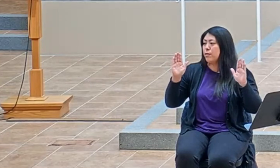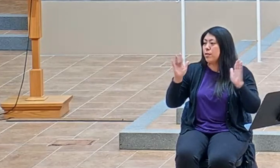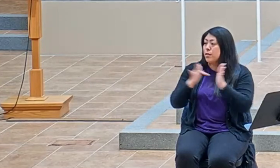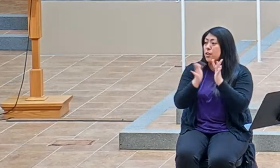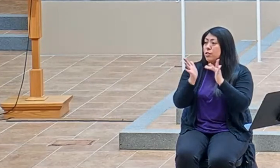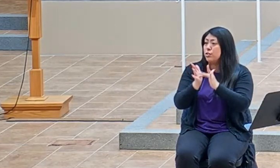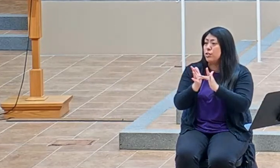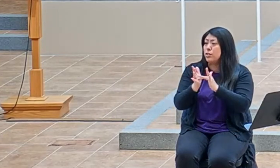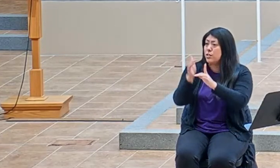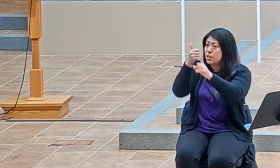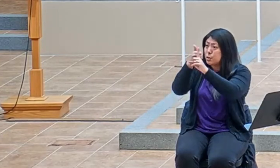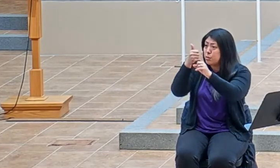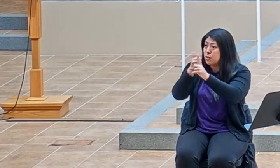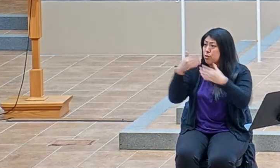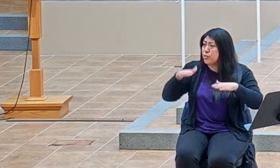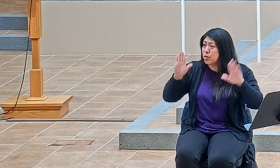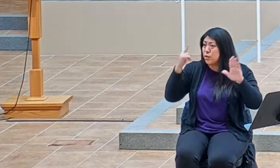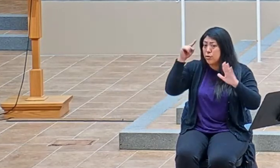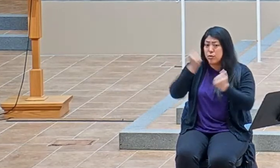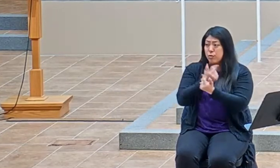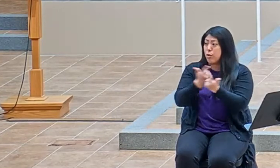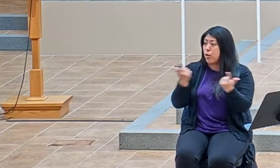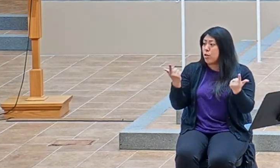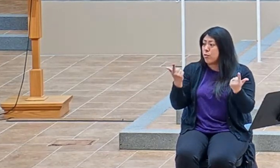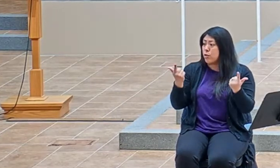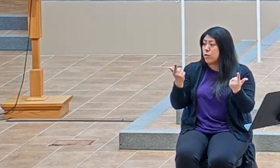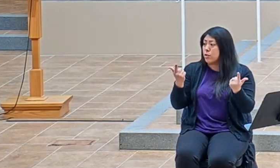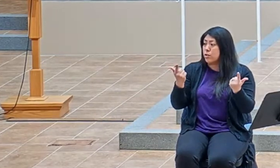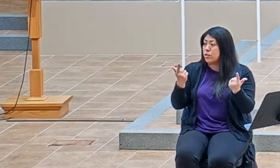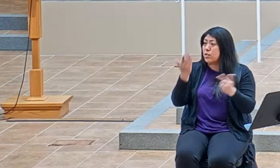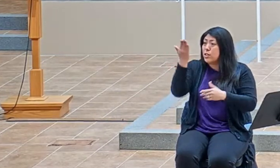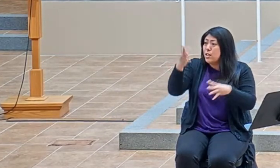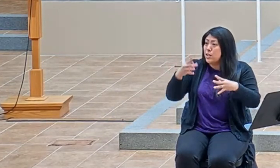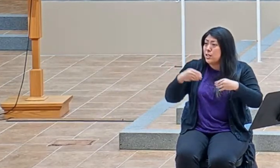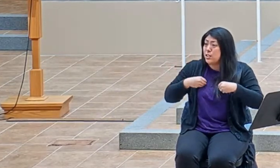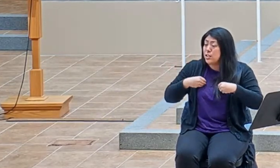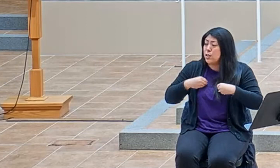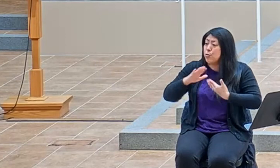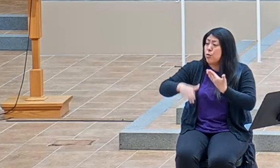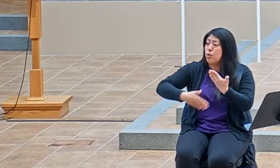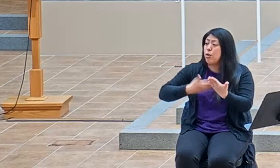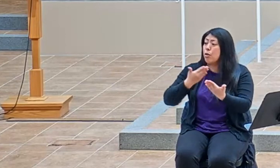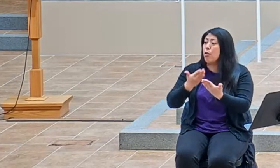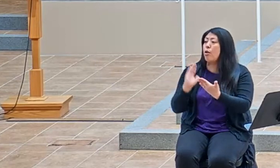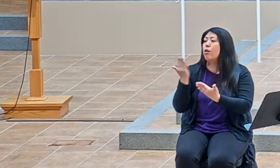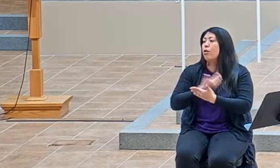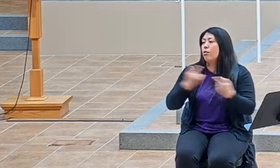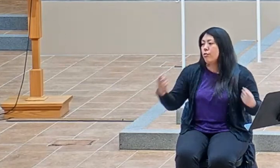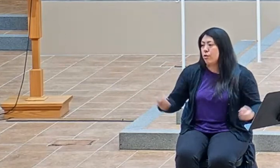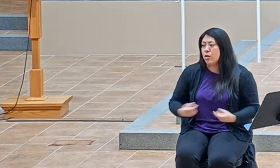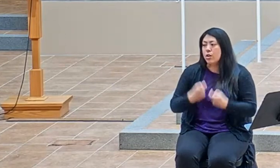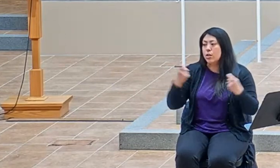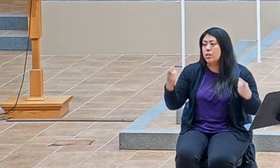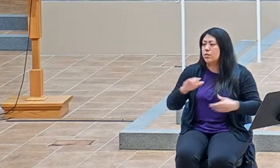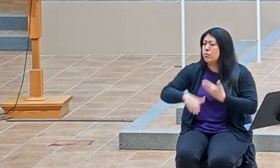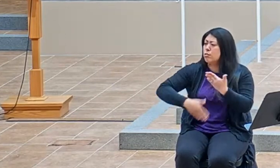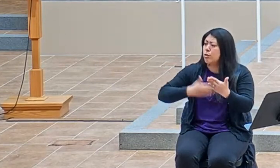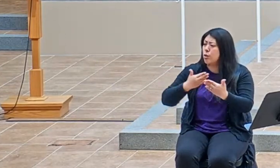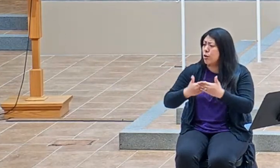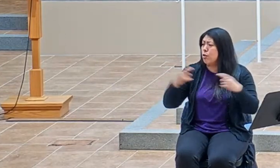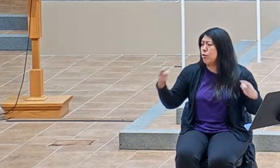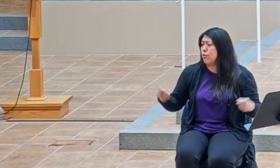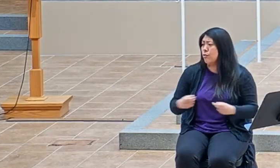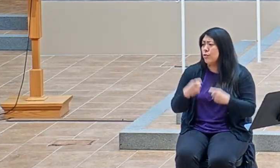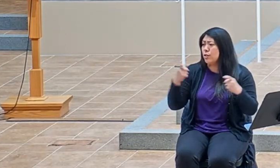him to us, who bore all of our sins, all the